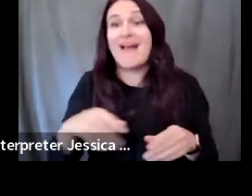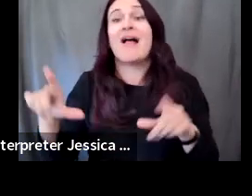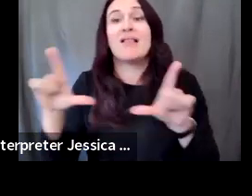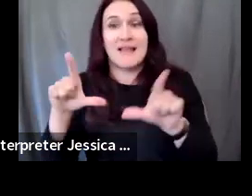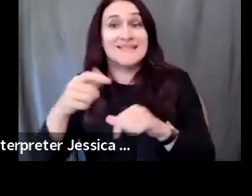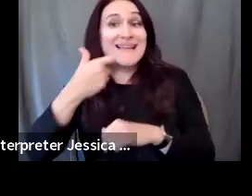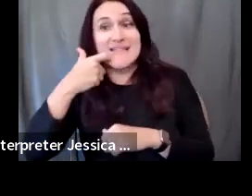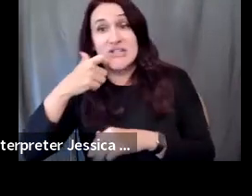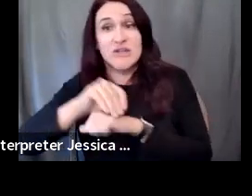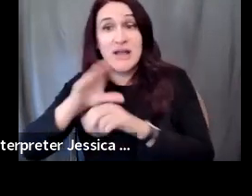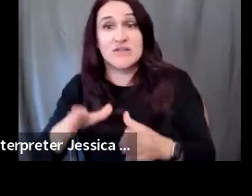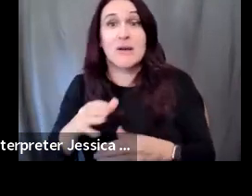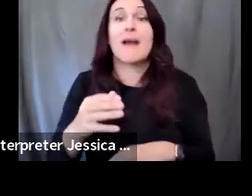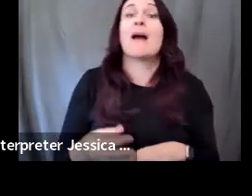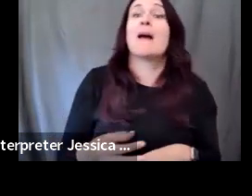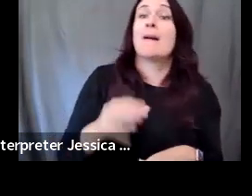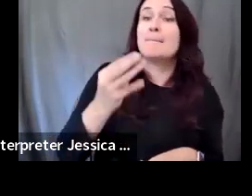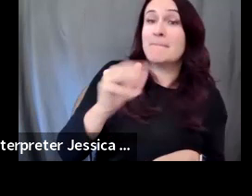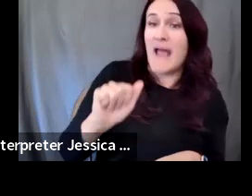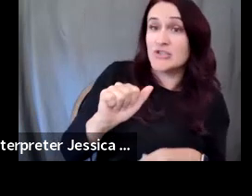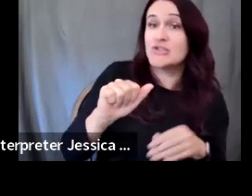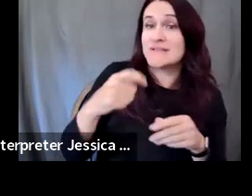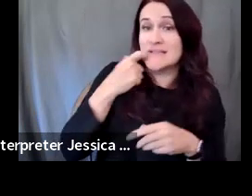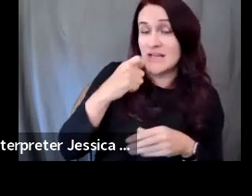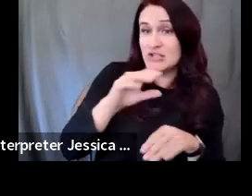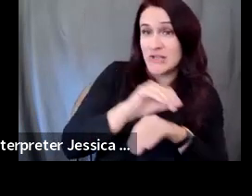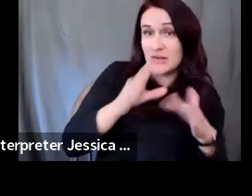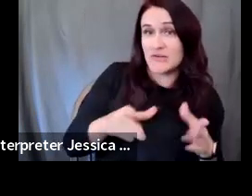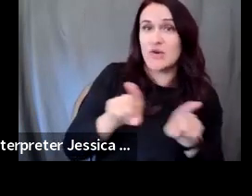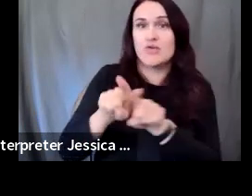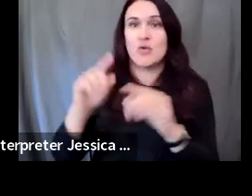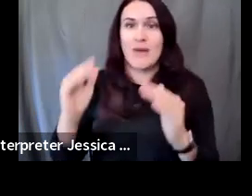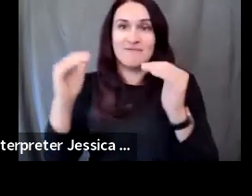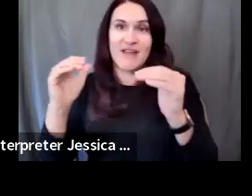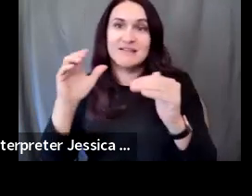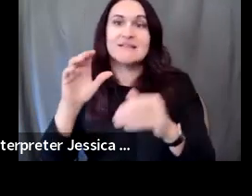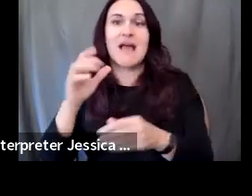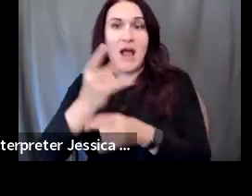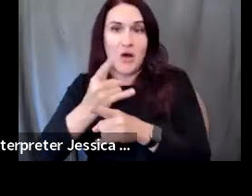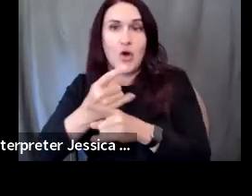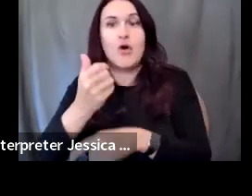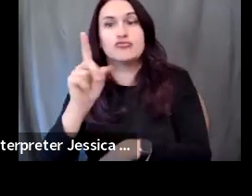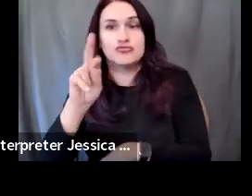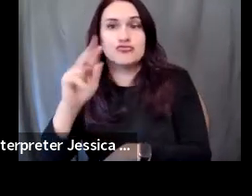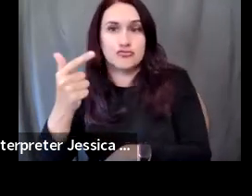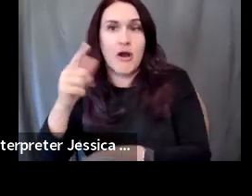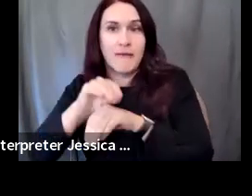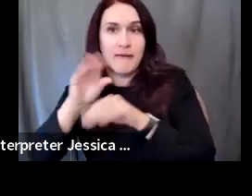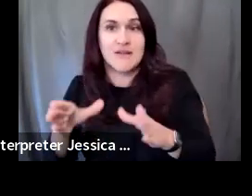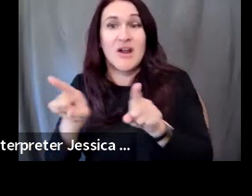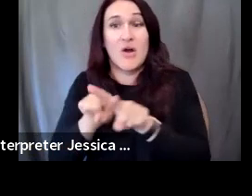counselor, master addictions counselor, and an advanced alcohol and drug counselor. He is also a member of both